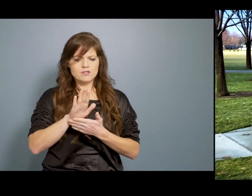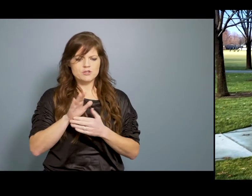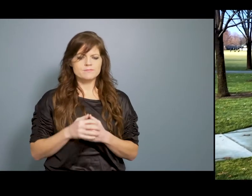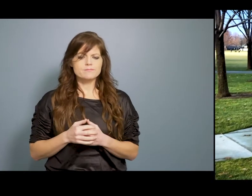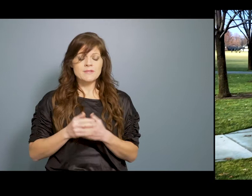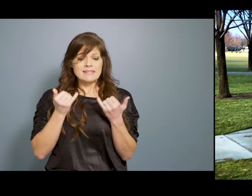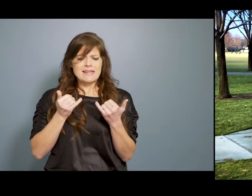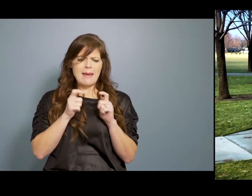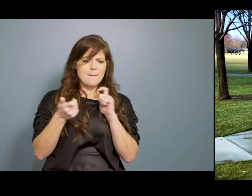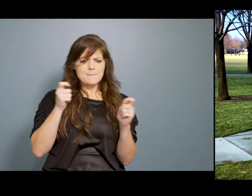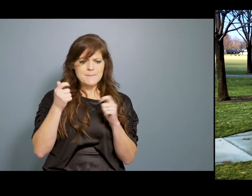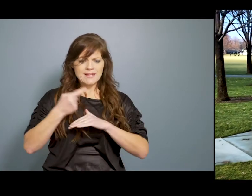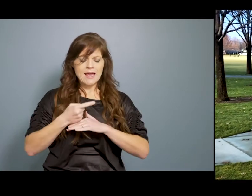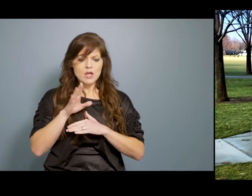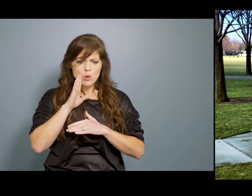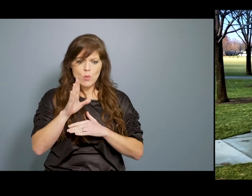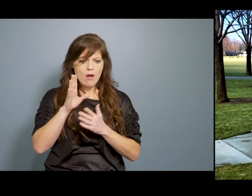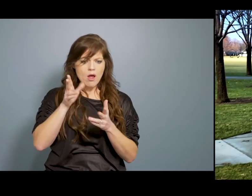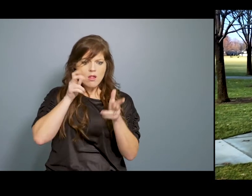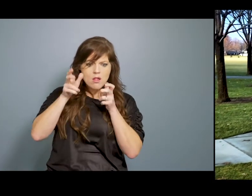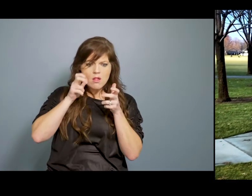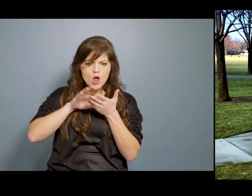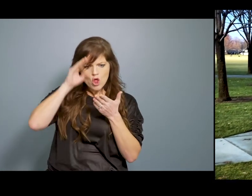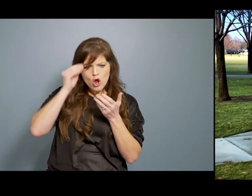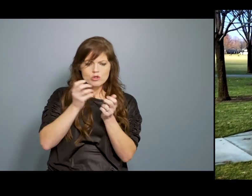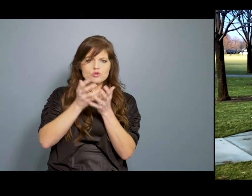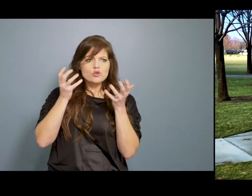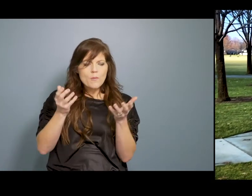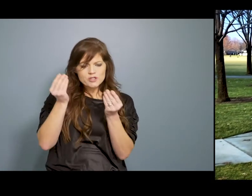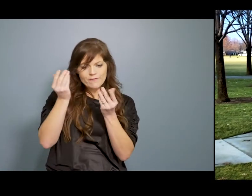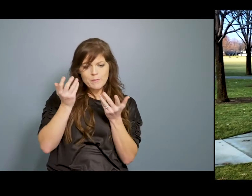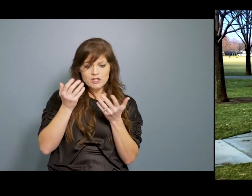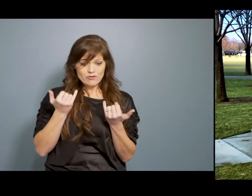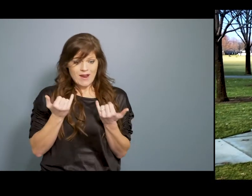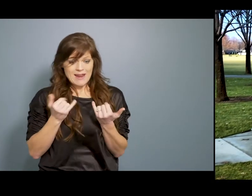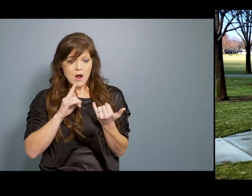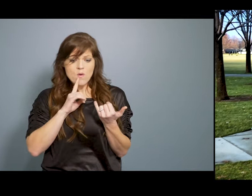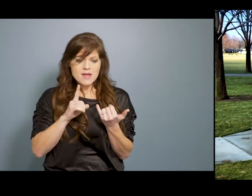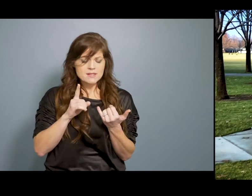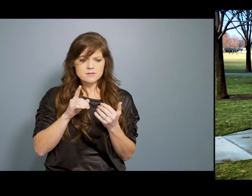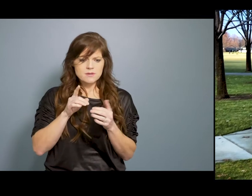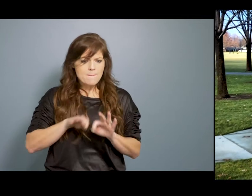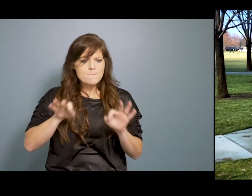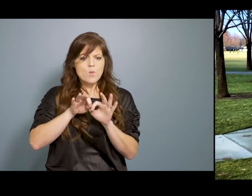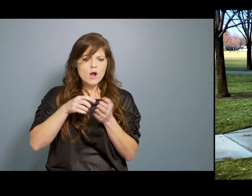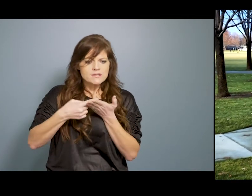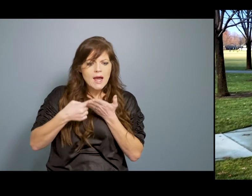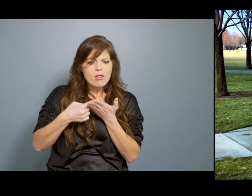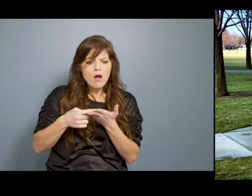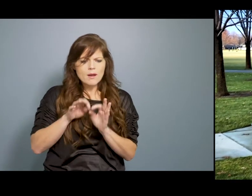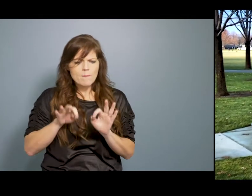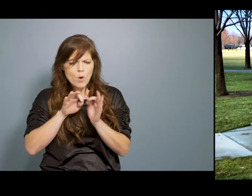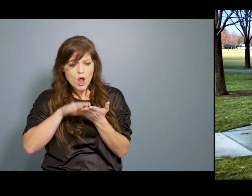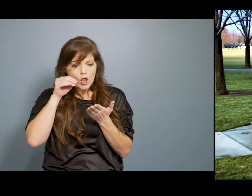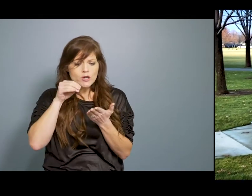with lots of information and provides the opportunity for new learning and important dialogue, and I really encourage you